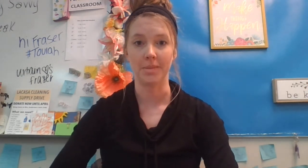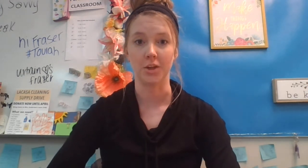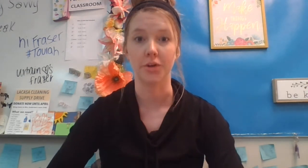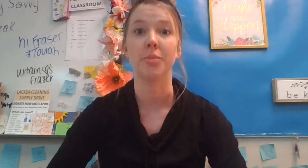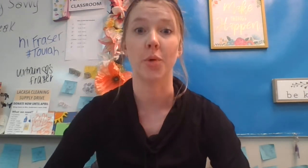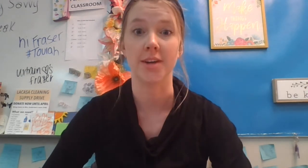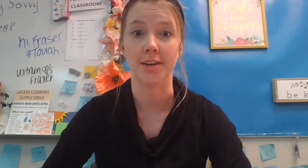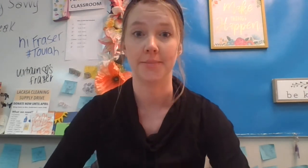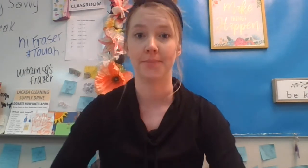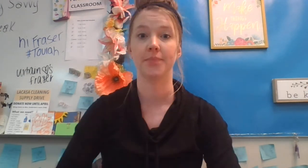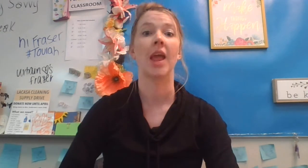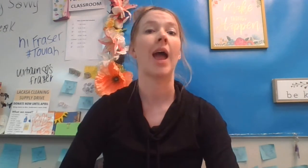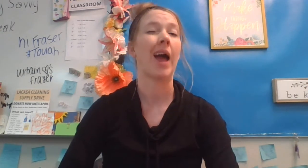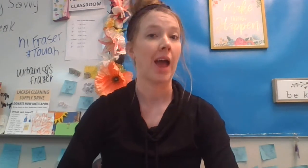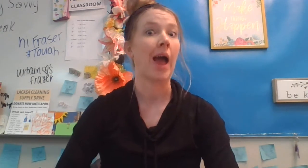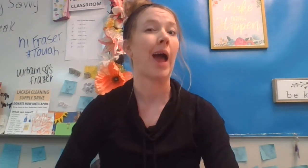These are important.